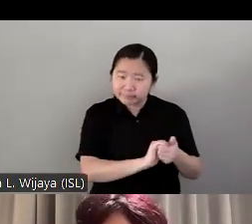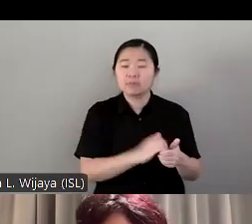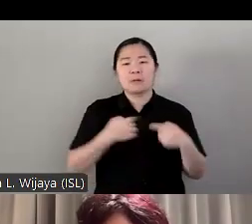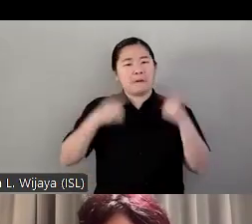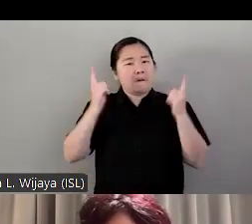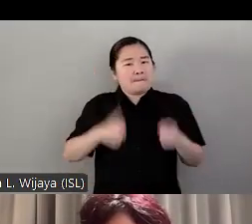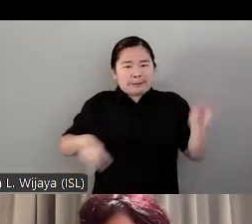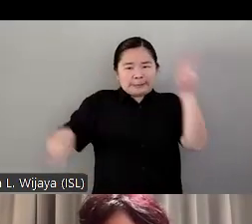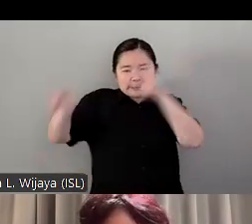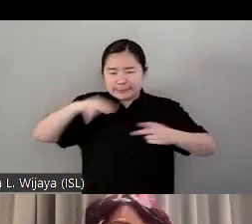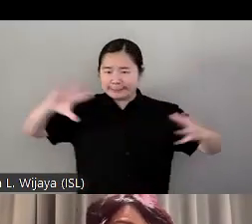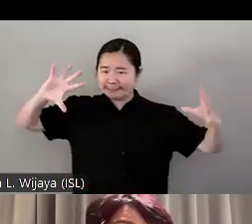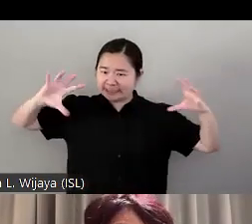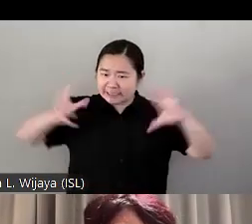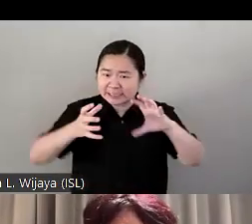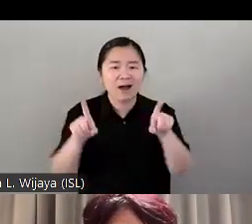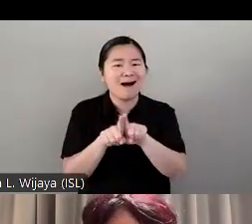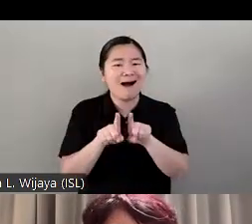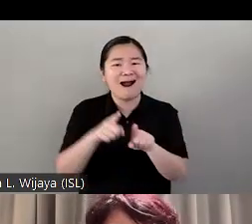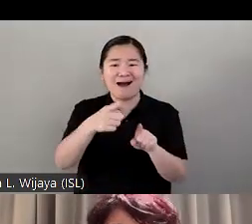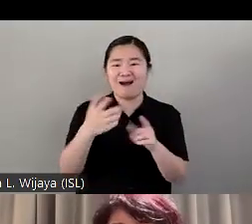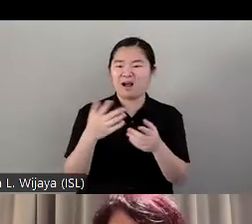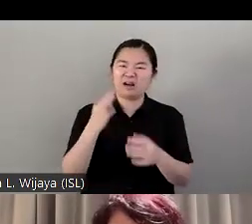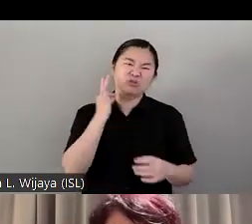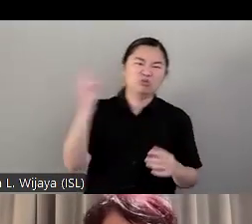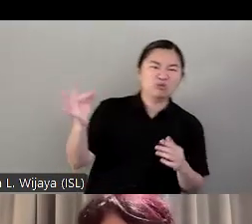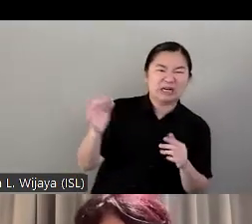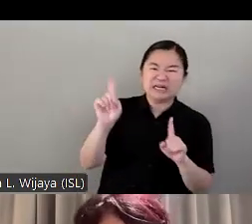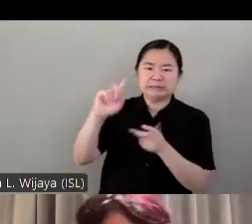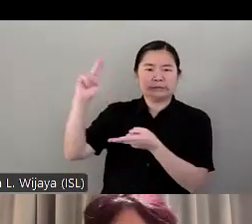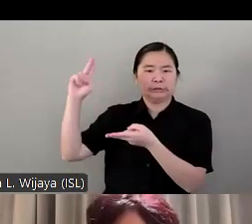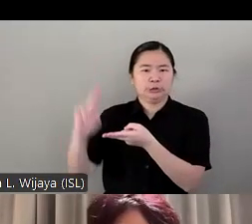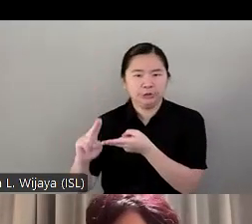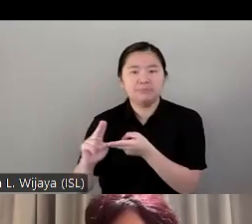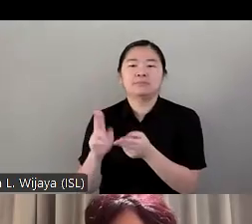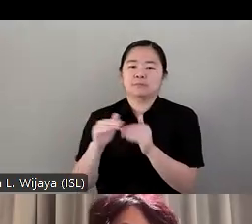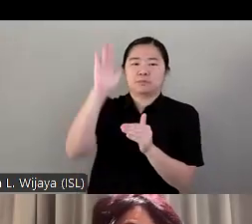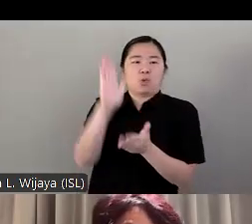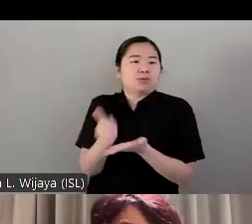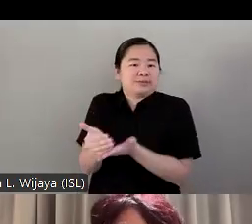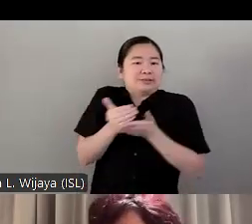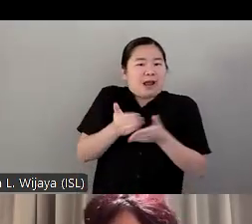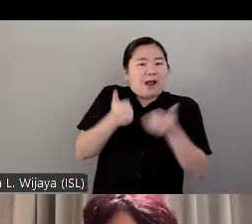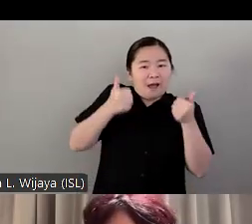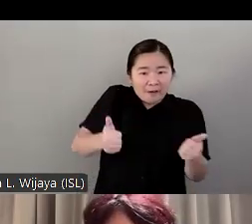the communities that you work in. But at the same time, we're asking, or this tool is asking you to